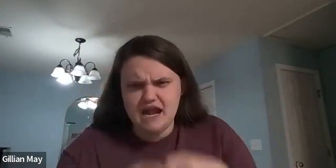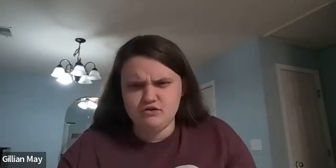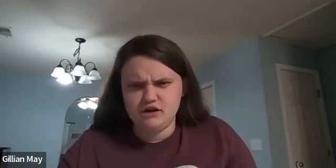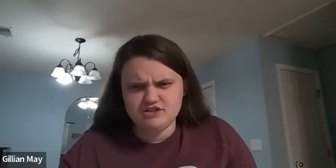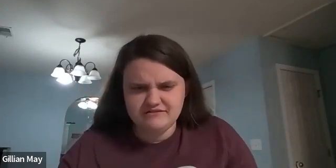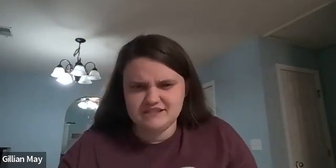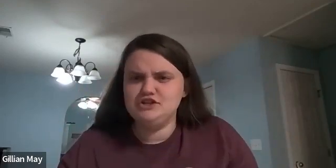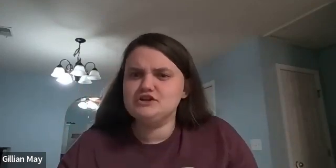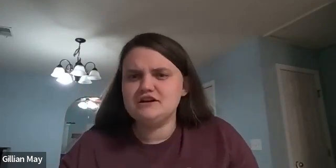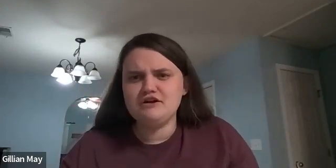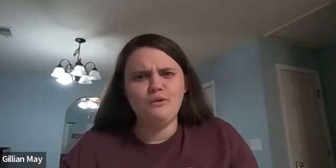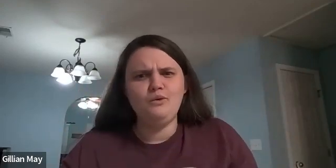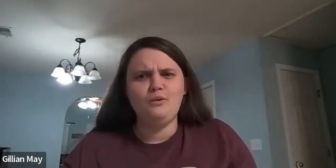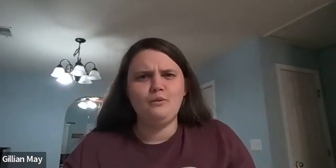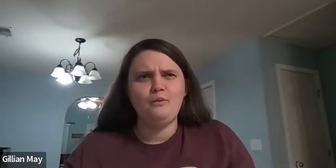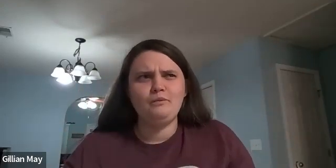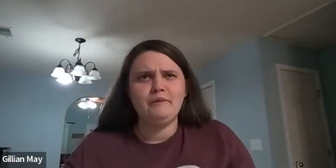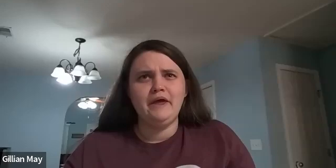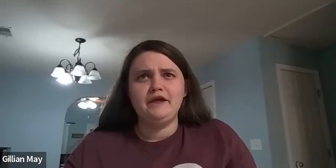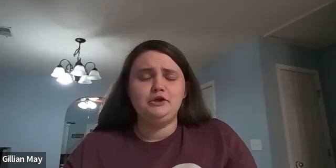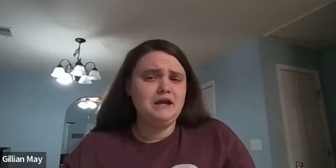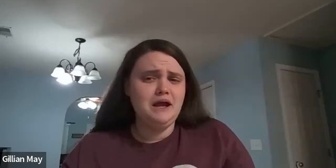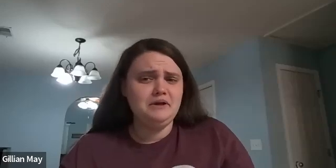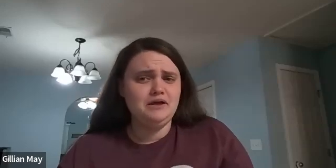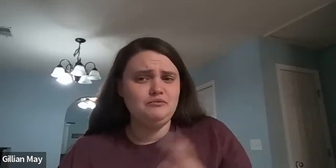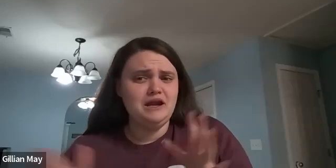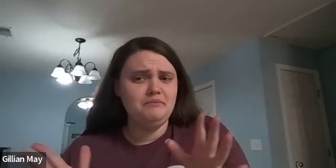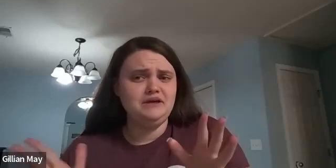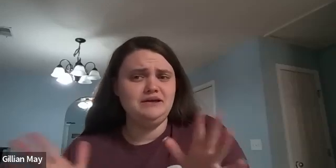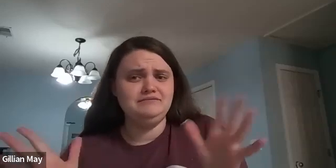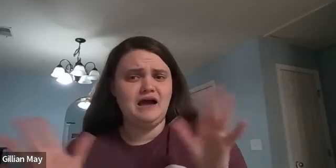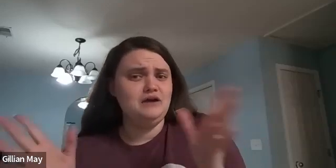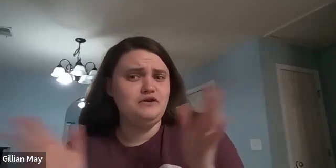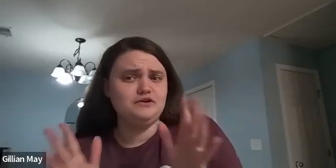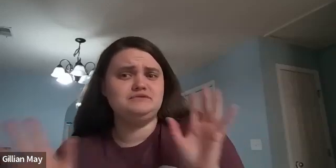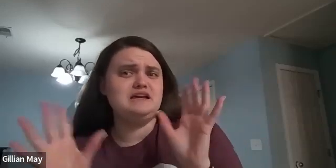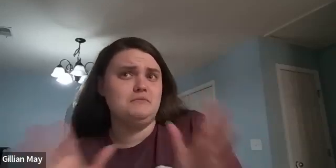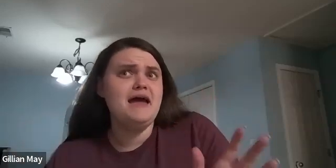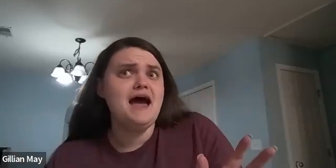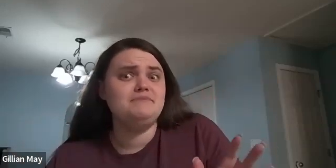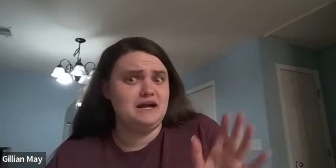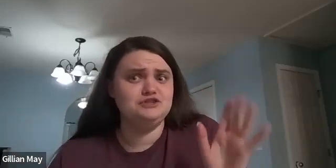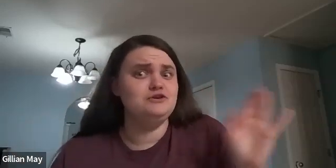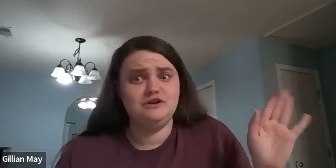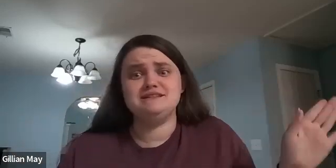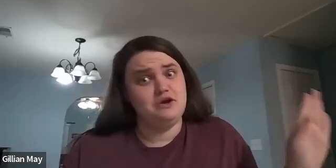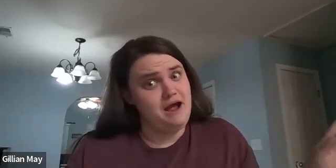angry gotcha face, and you're gonna know, ooh, you may not be, I don't know if you're saying you're mad, but I sure know you're not saying you're